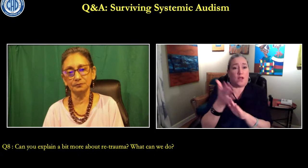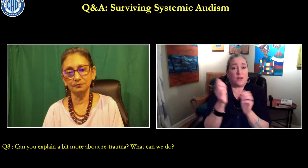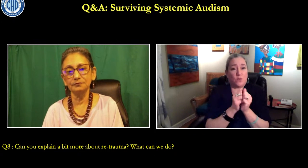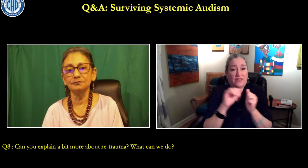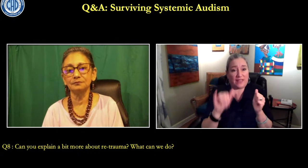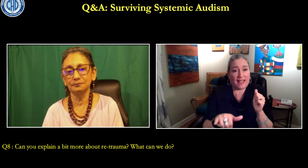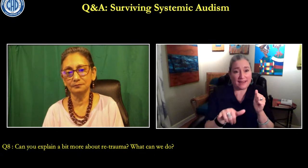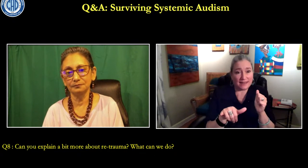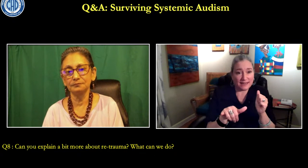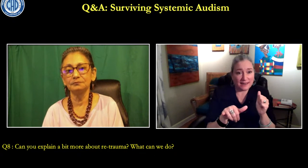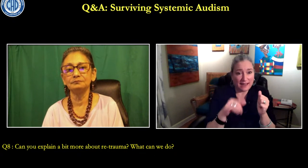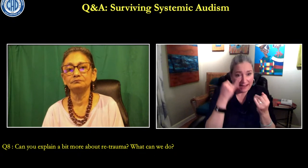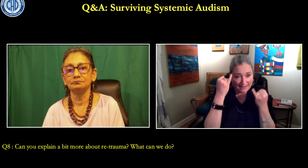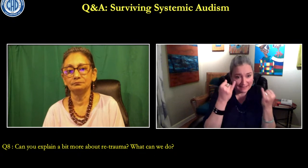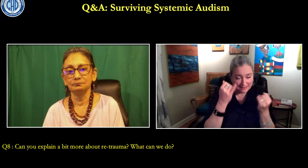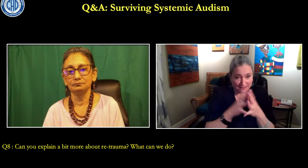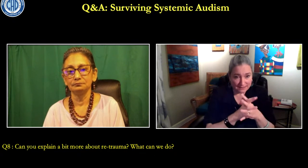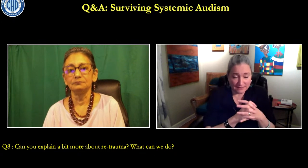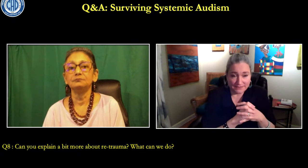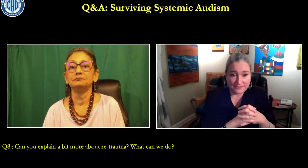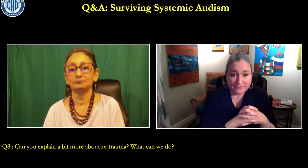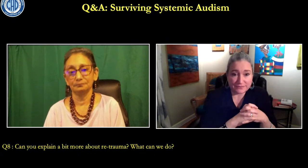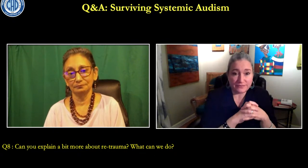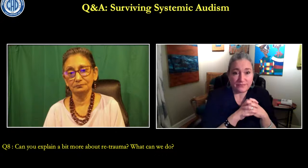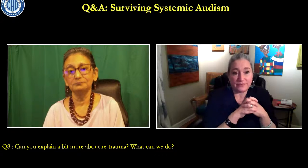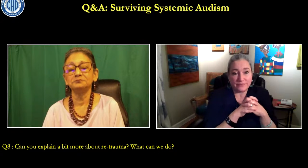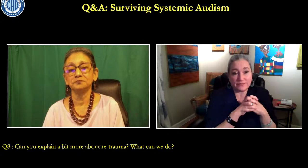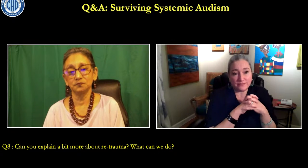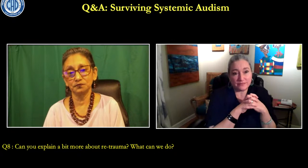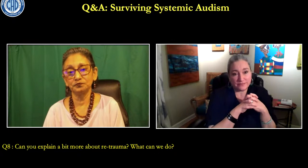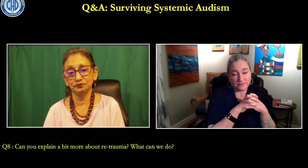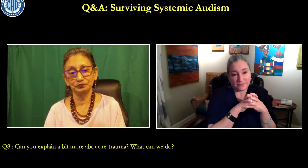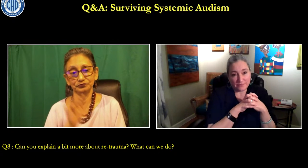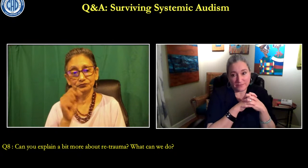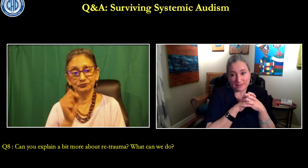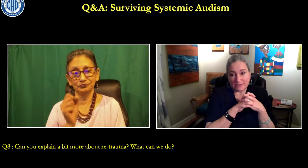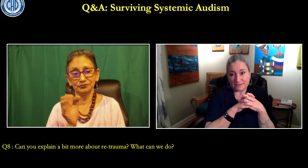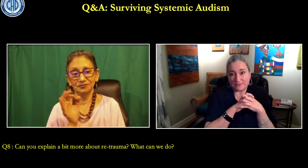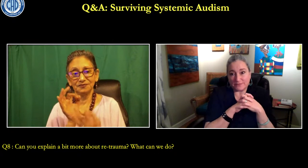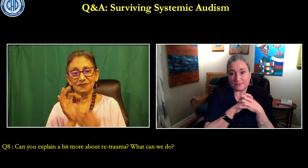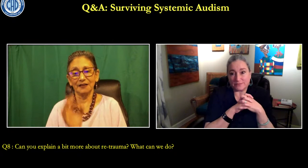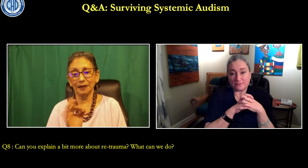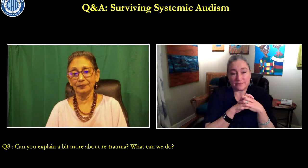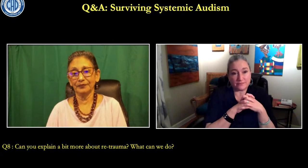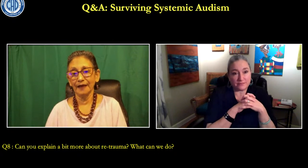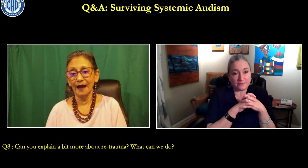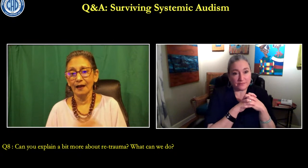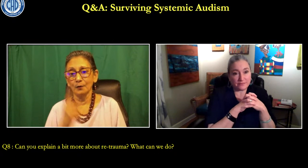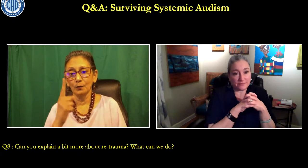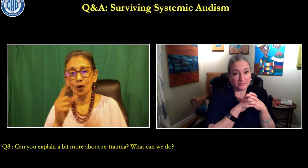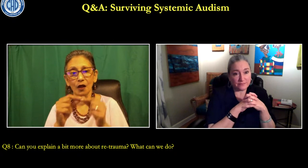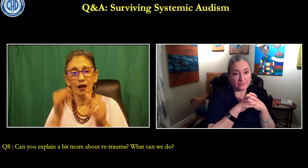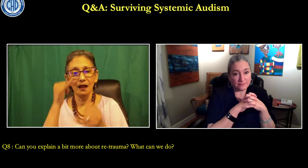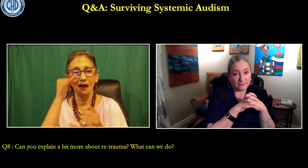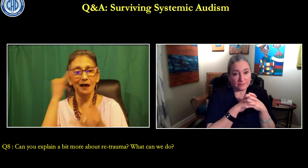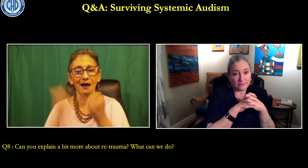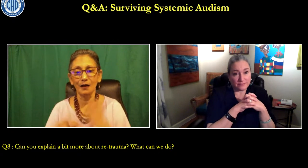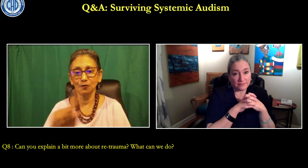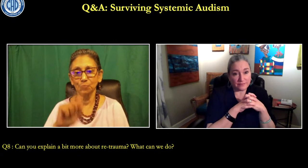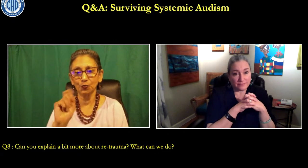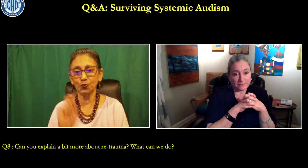can look in my publication of the dissertation for some ideas and then just run with those ideas.